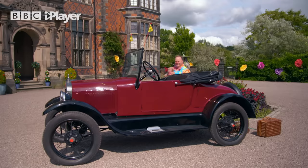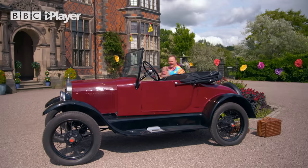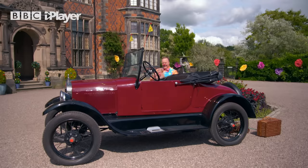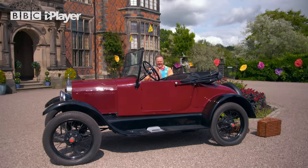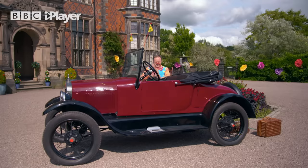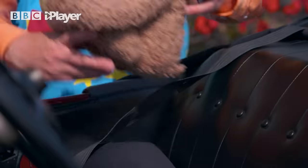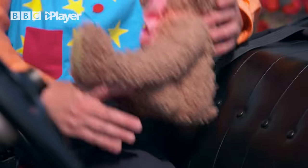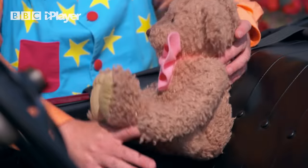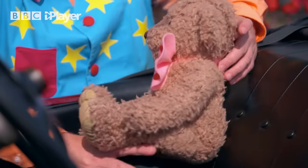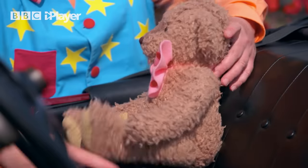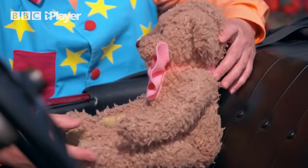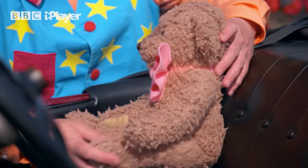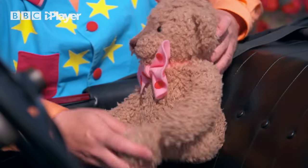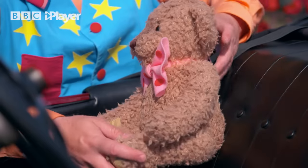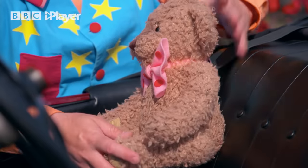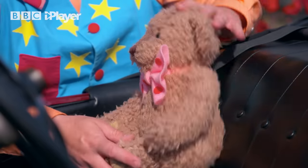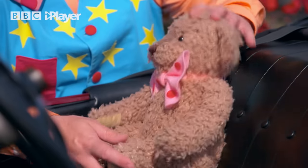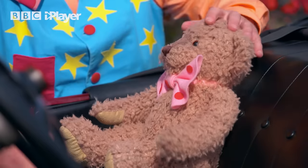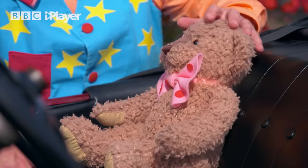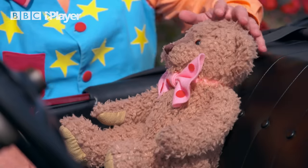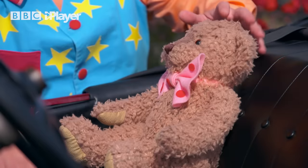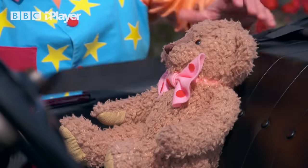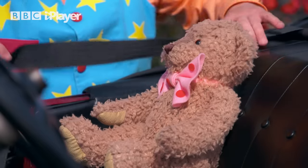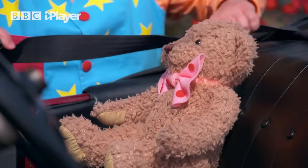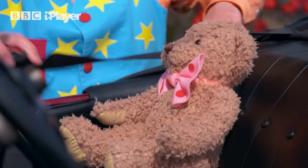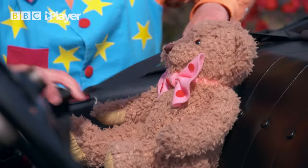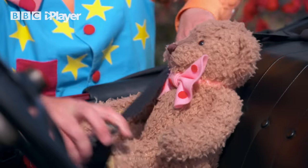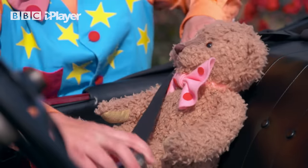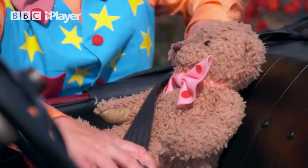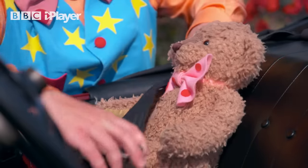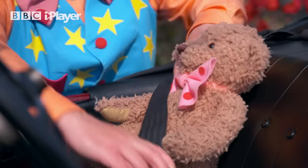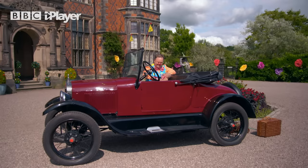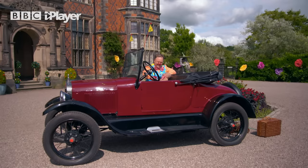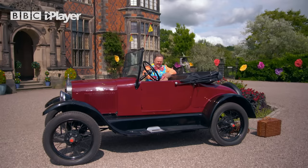Day. There you go, Tumble Ted. All safe and sound.